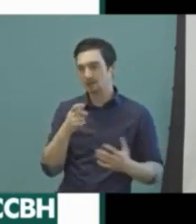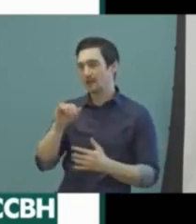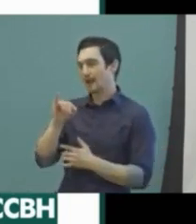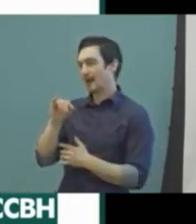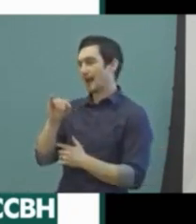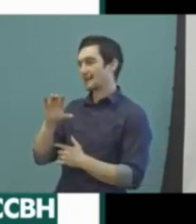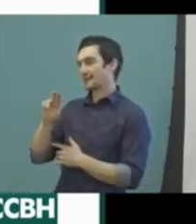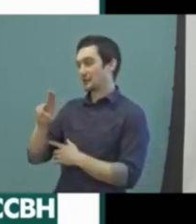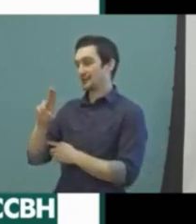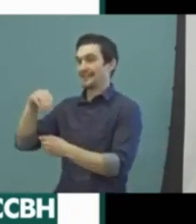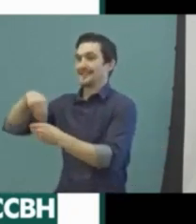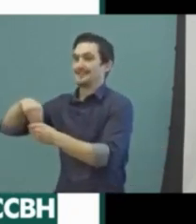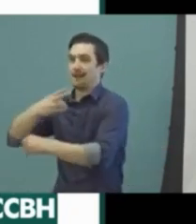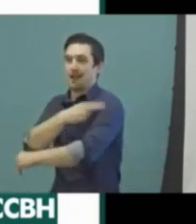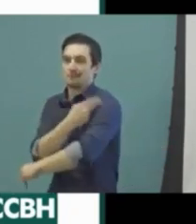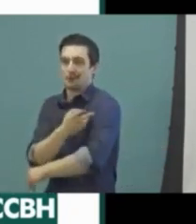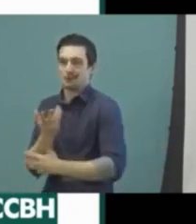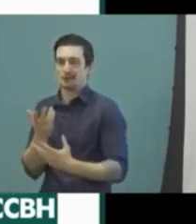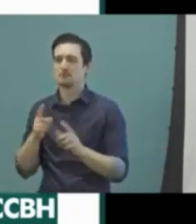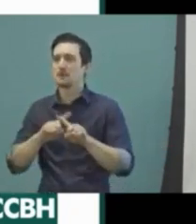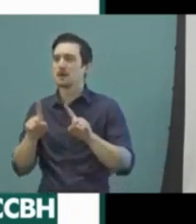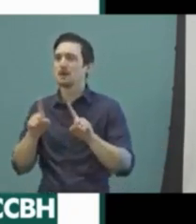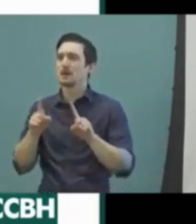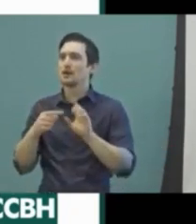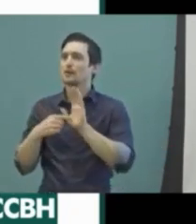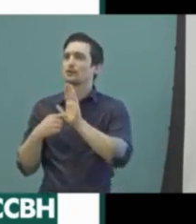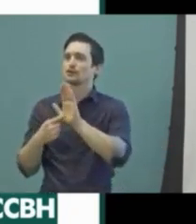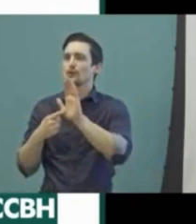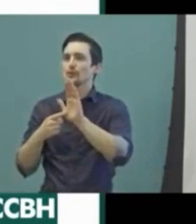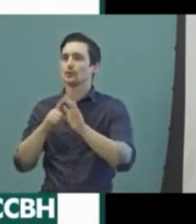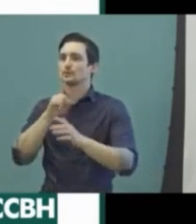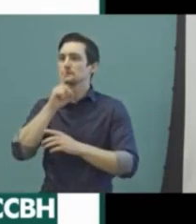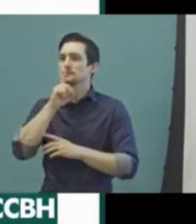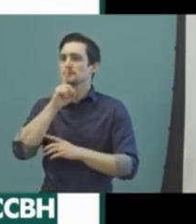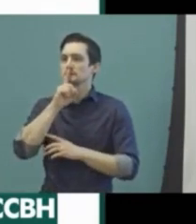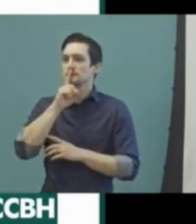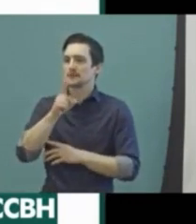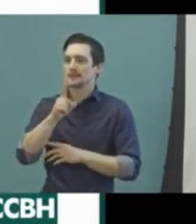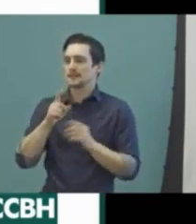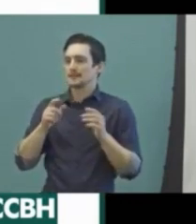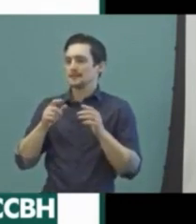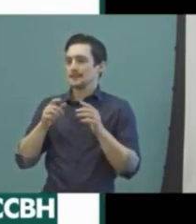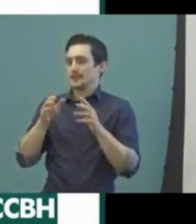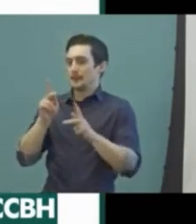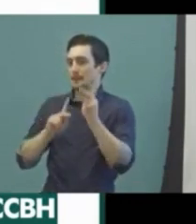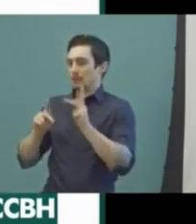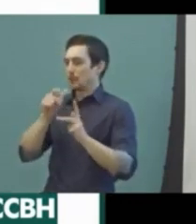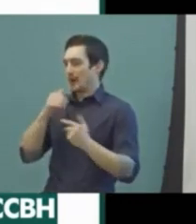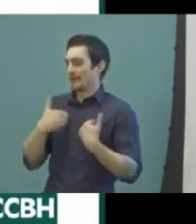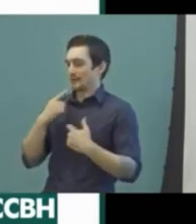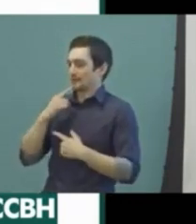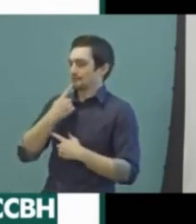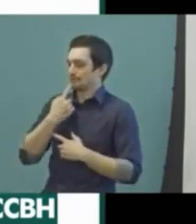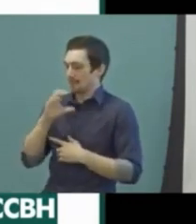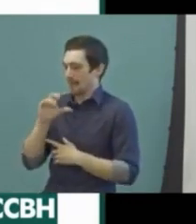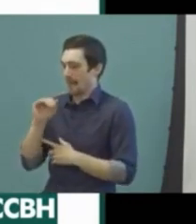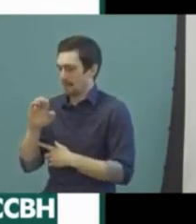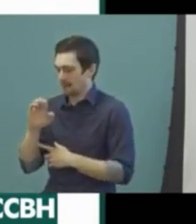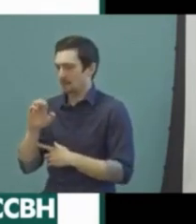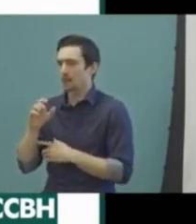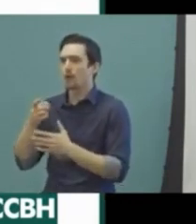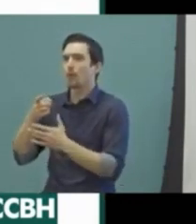hospitalization. But we wanted to show you those most intensely affected, needing ICU care, and what those race and ethnicity data looked